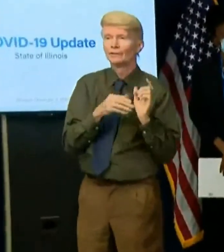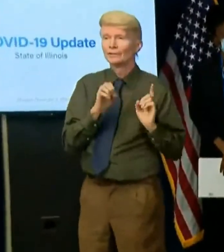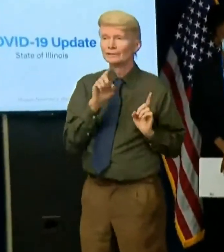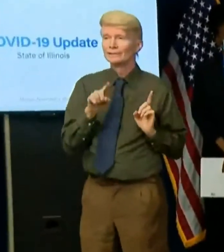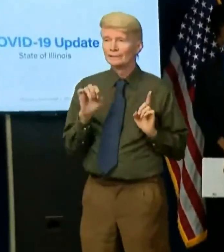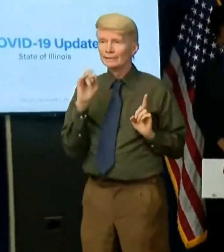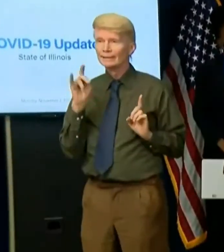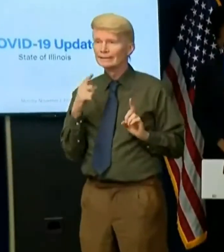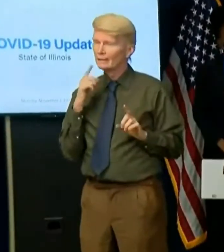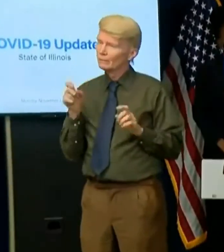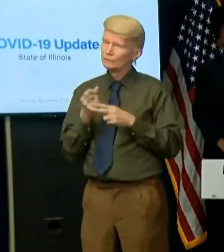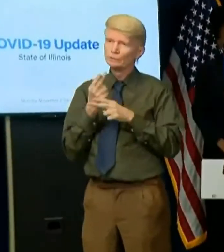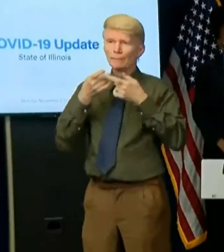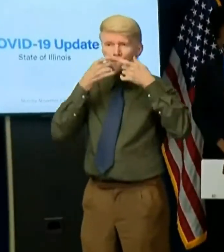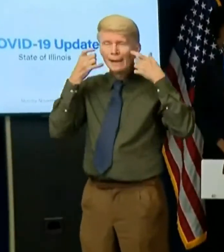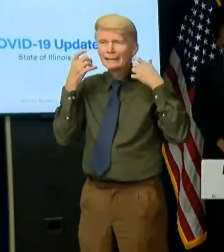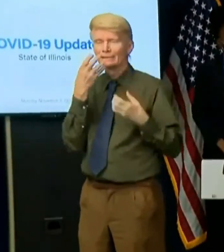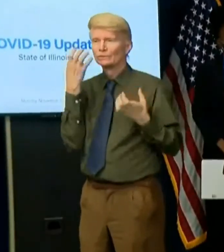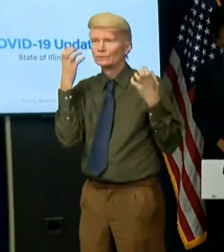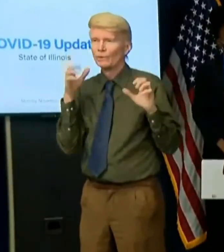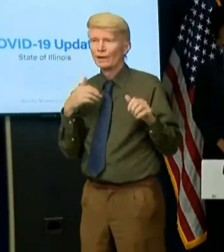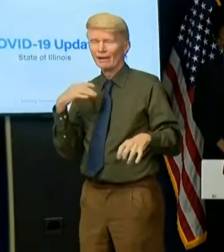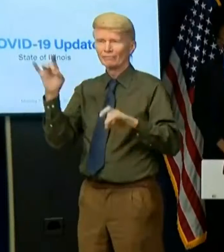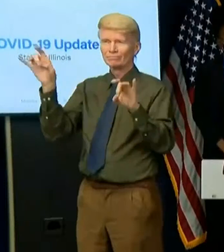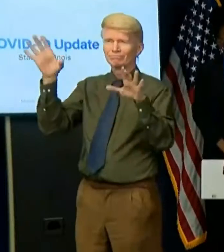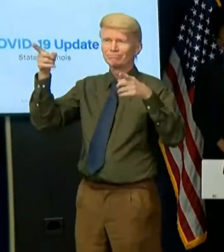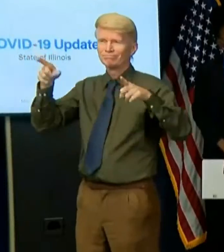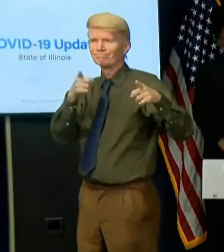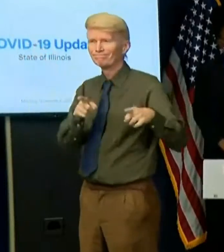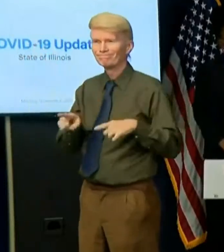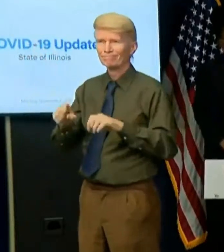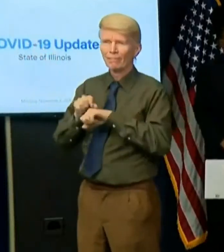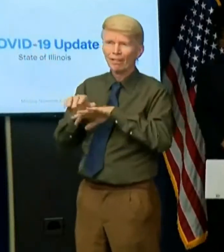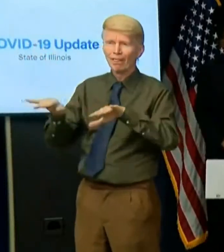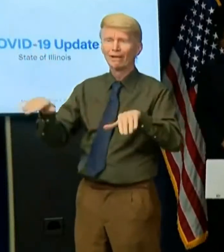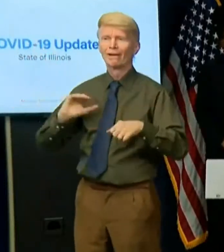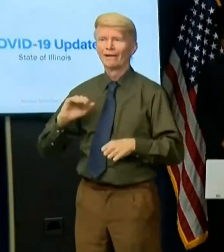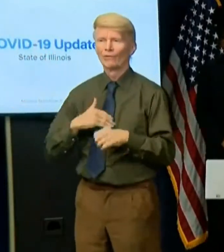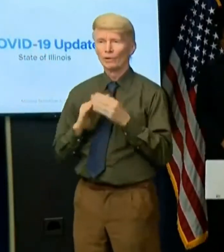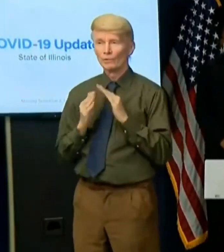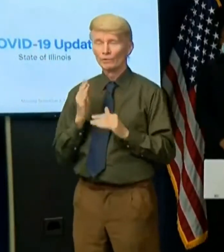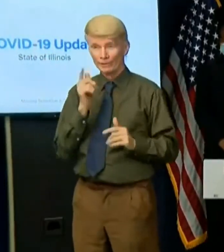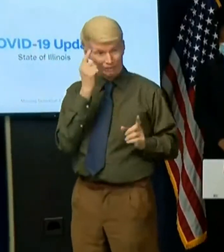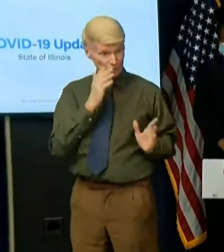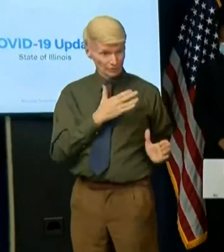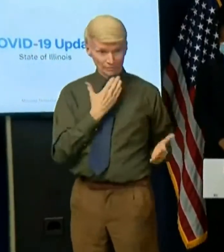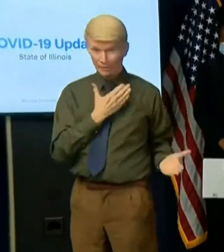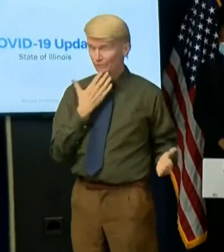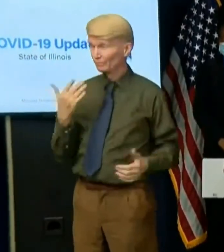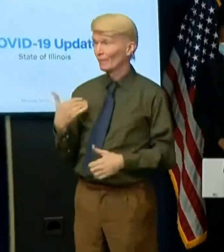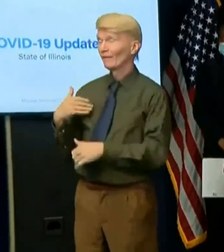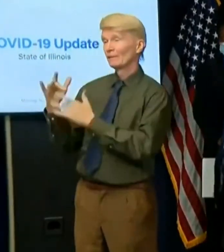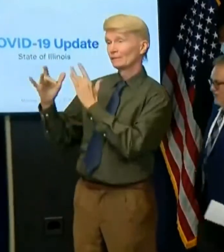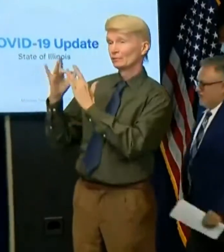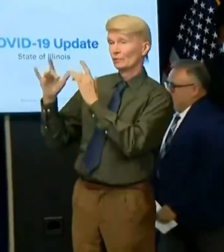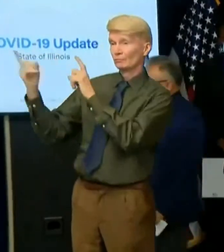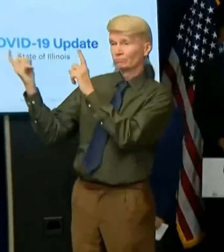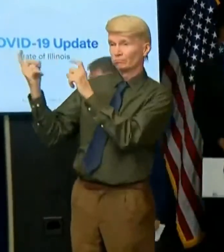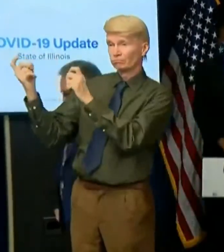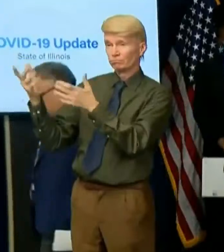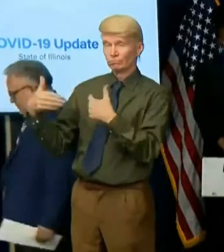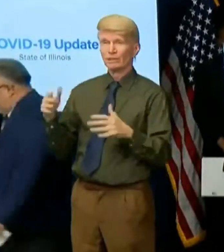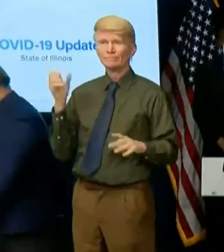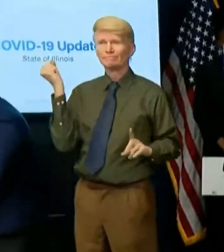no more tragedies can occur in our communities. Governor? We'll start with questions online and then take questions in the